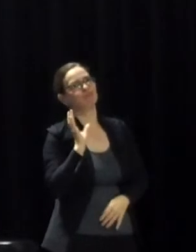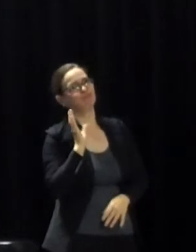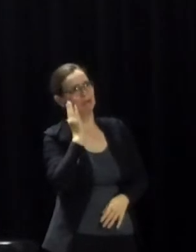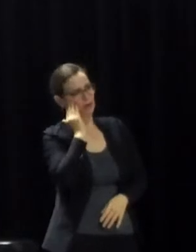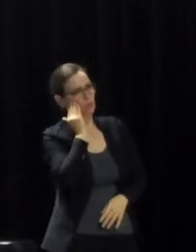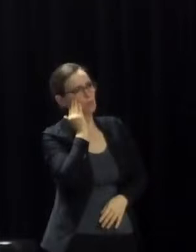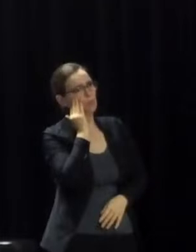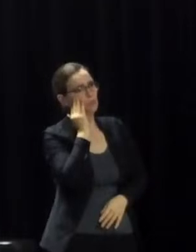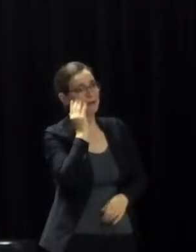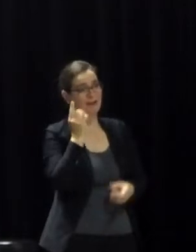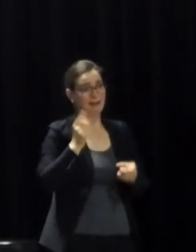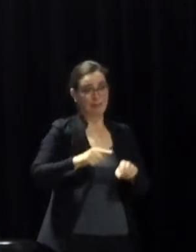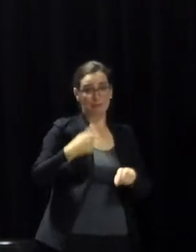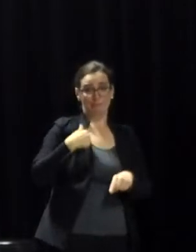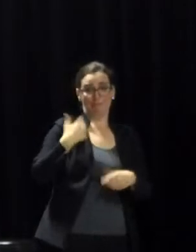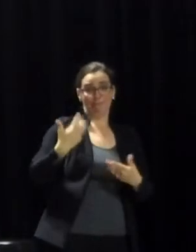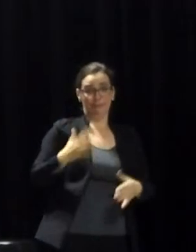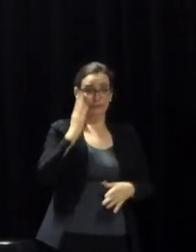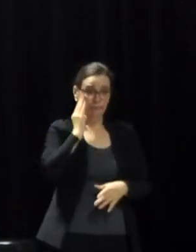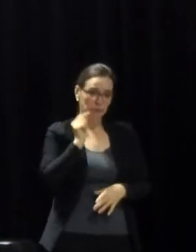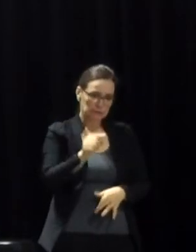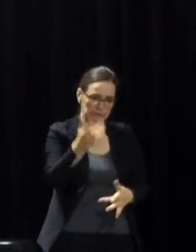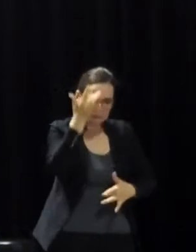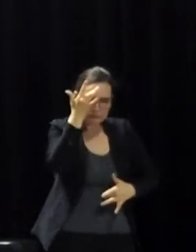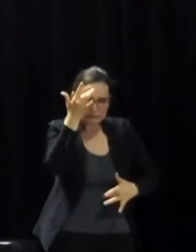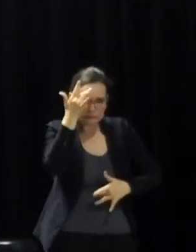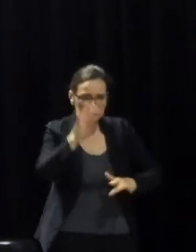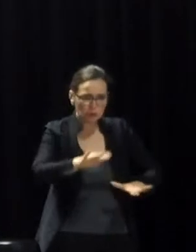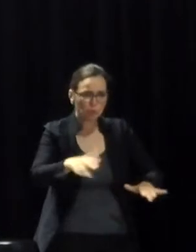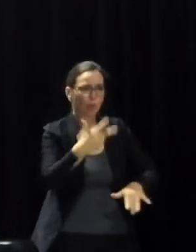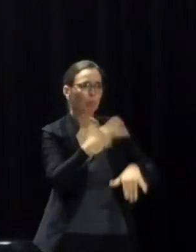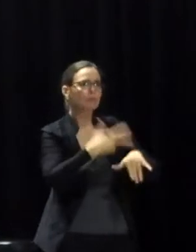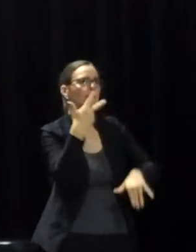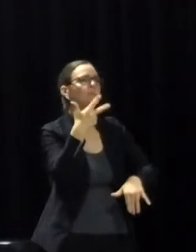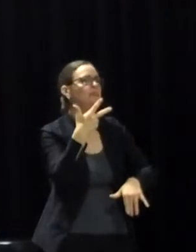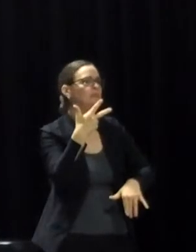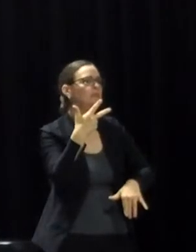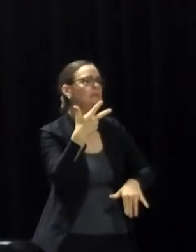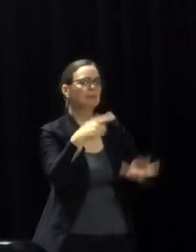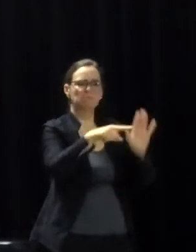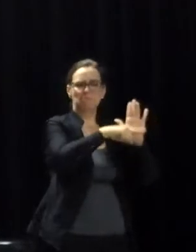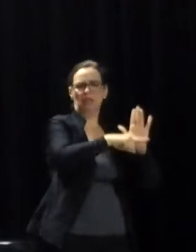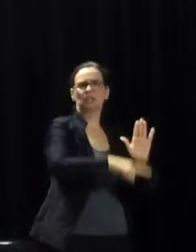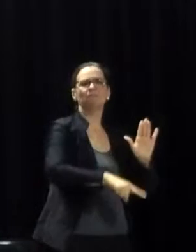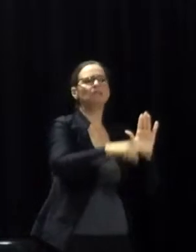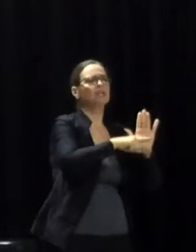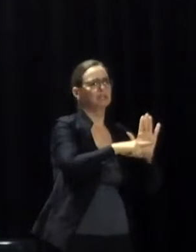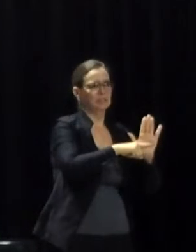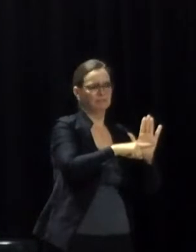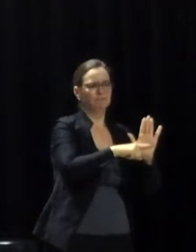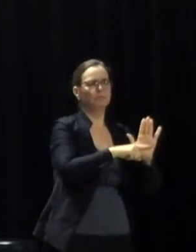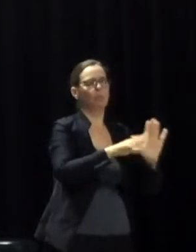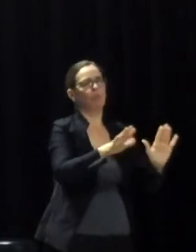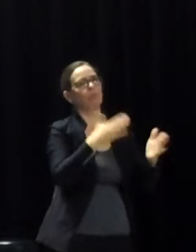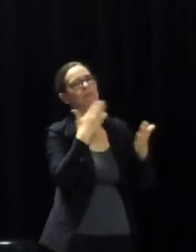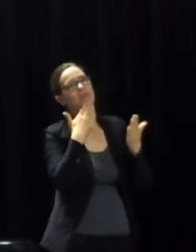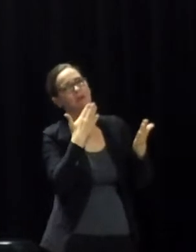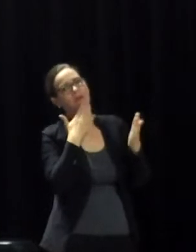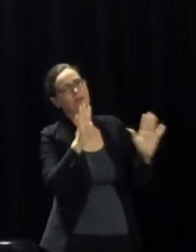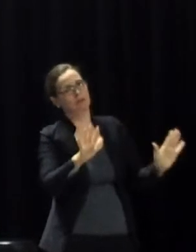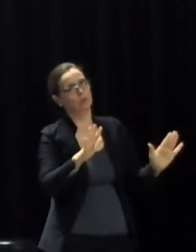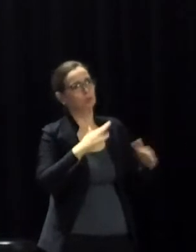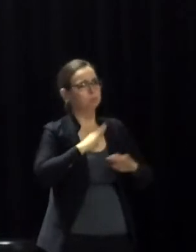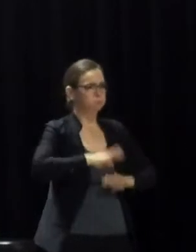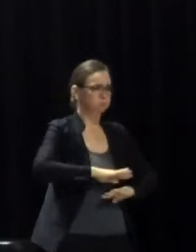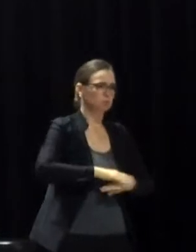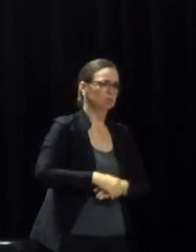we're 3 for 3 with negative tests in the McMahon household. Dr. Gupta, how many contact tracers were working today?